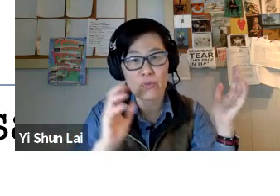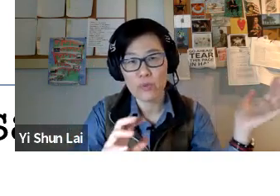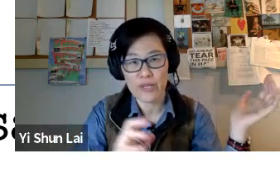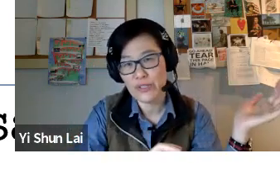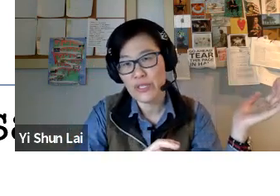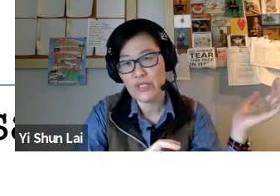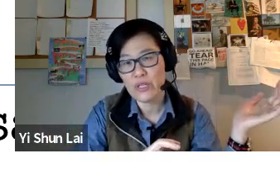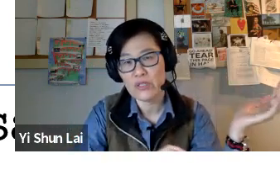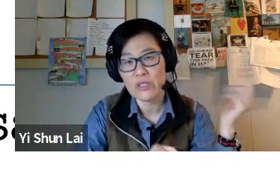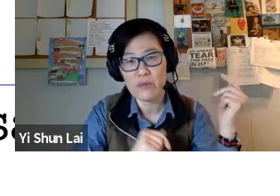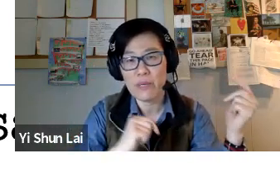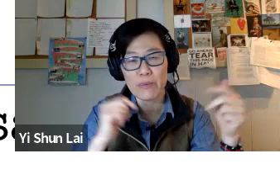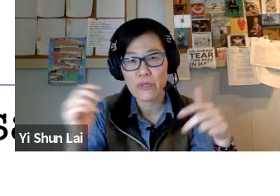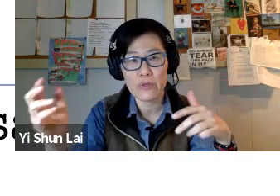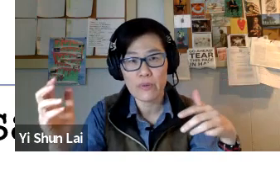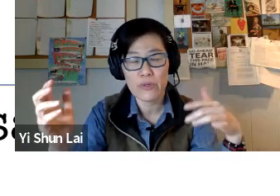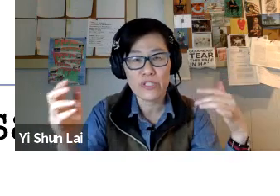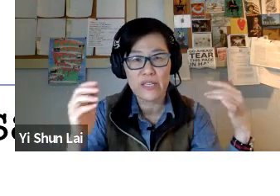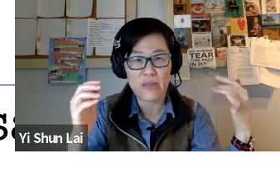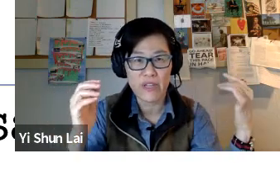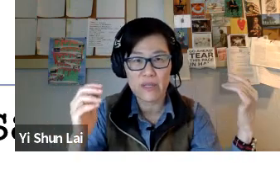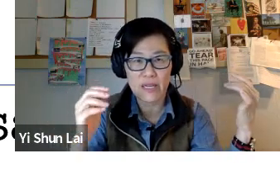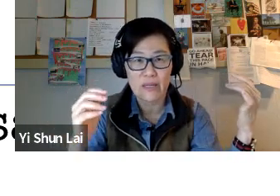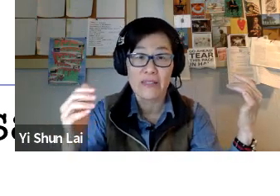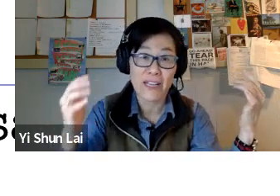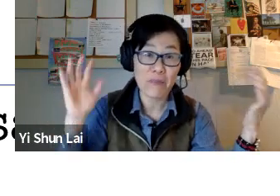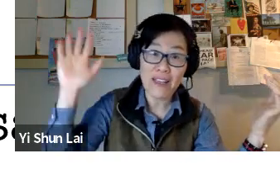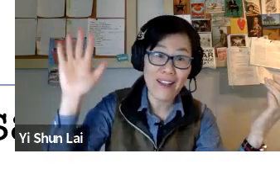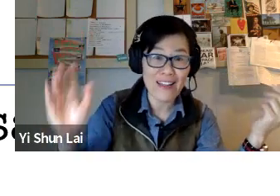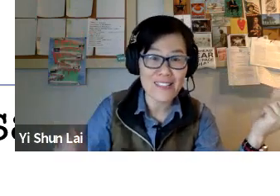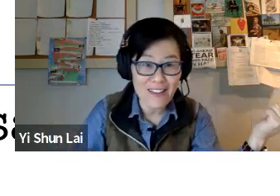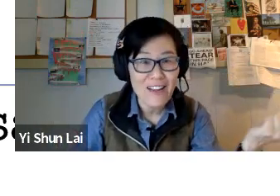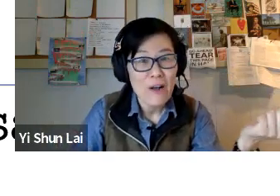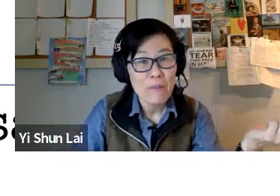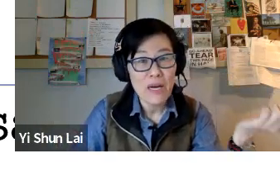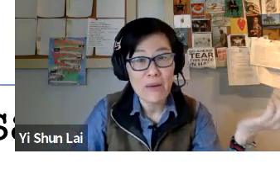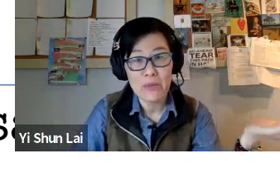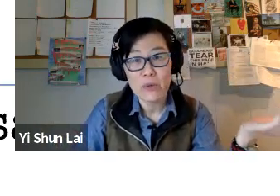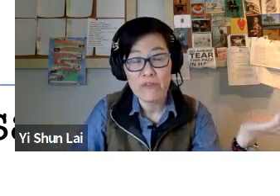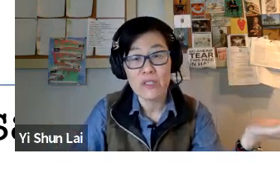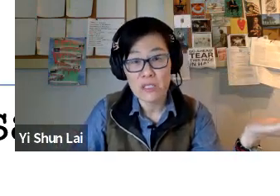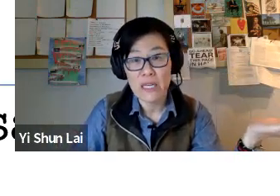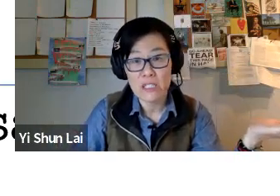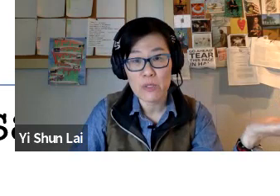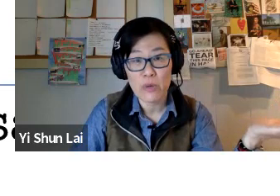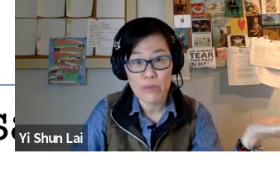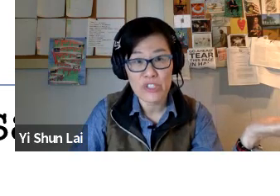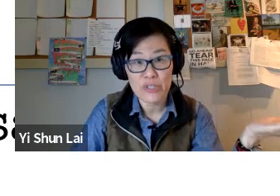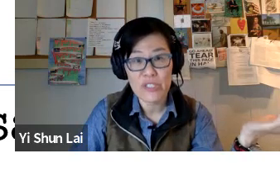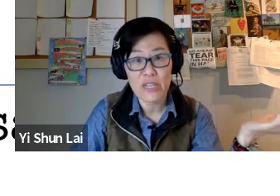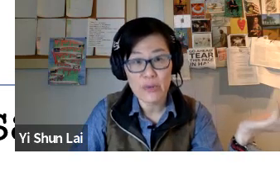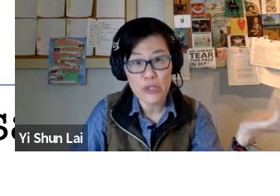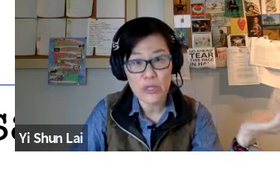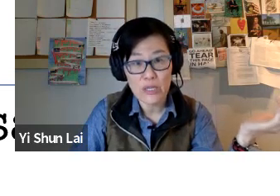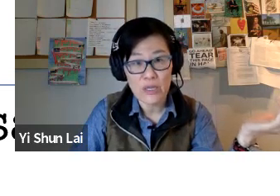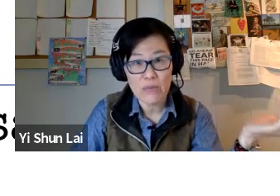certain rule breakers to this, right? There's always going to be people who say something like me. I said my book fills the spaces between Bridget